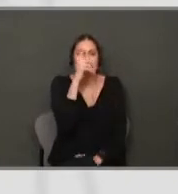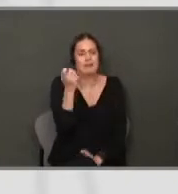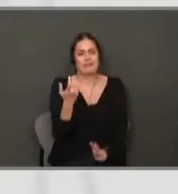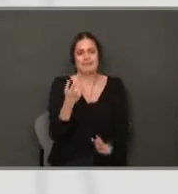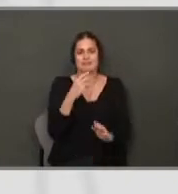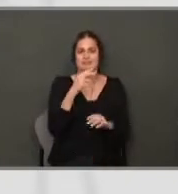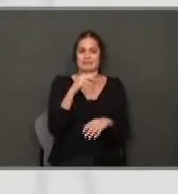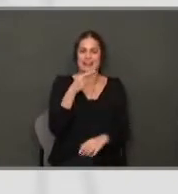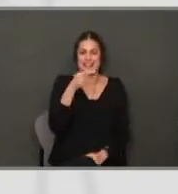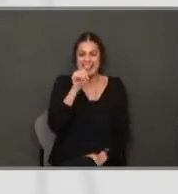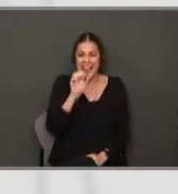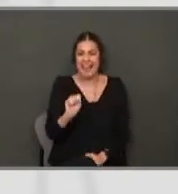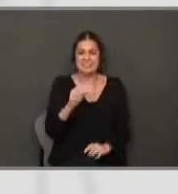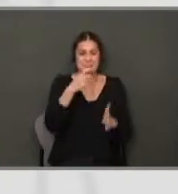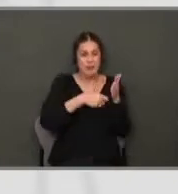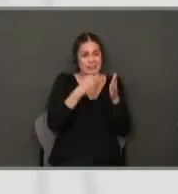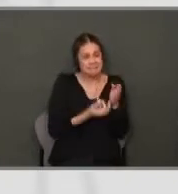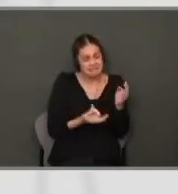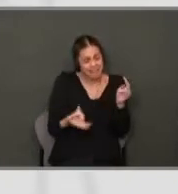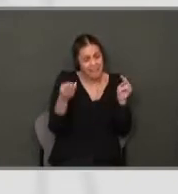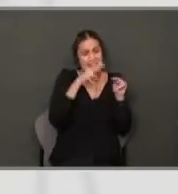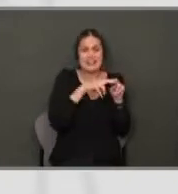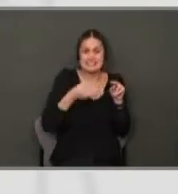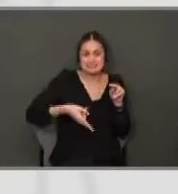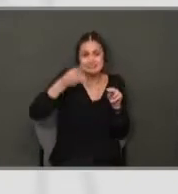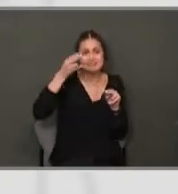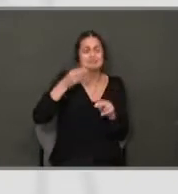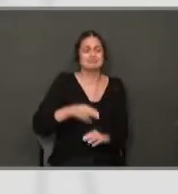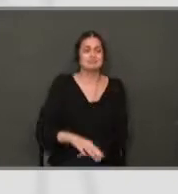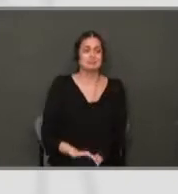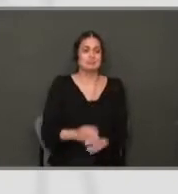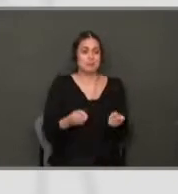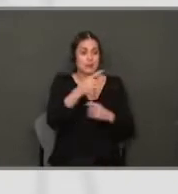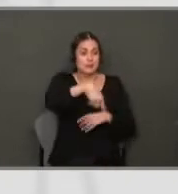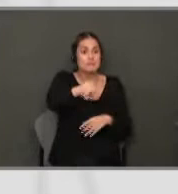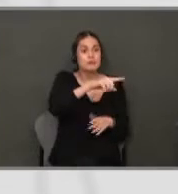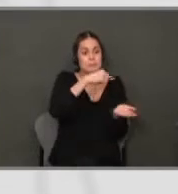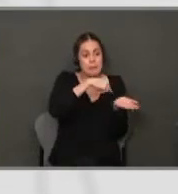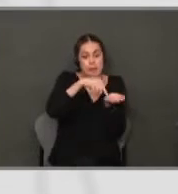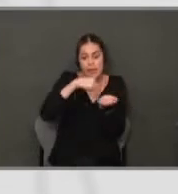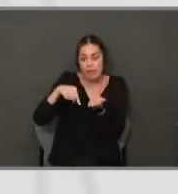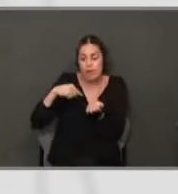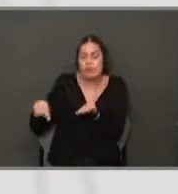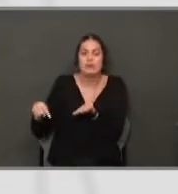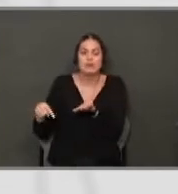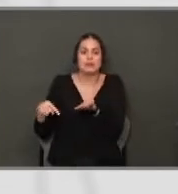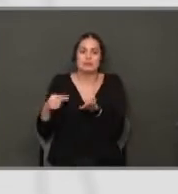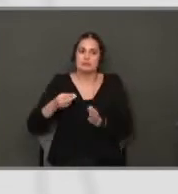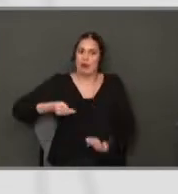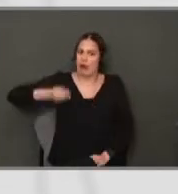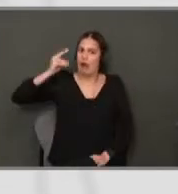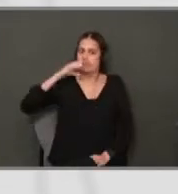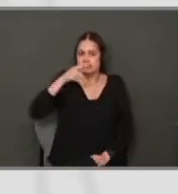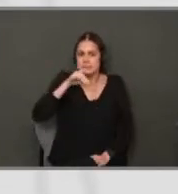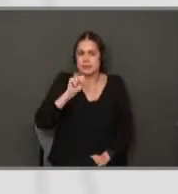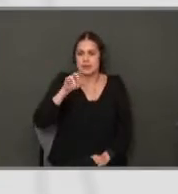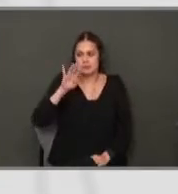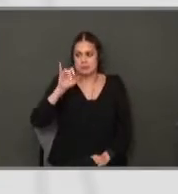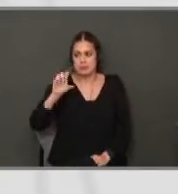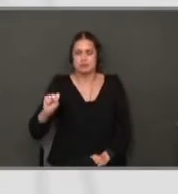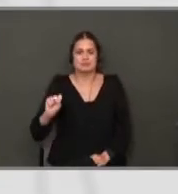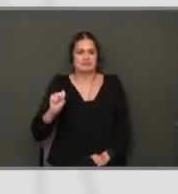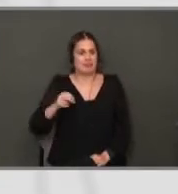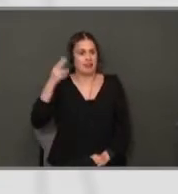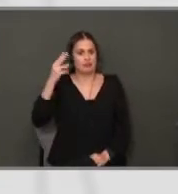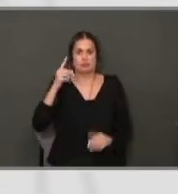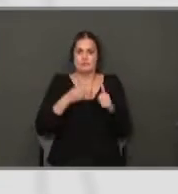Natural gas prices have still been high, and many of you have probably paid very high CPS bills, higher than you've ever